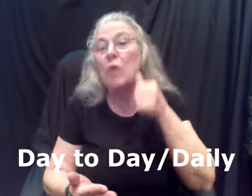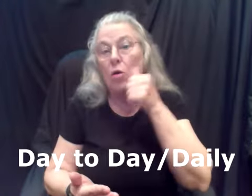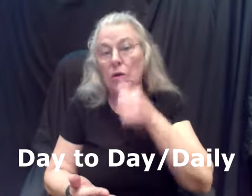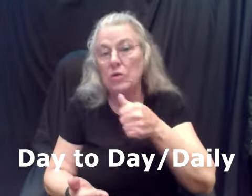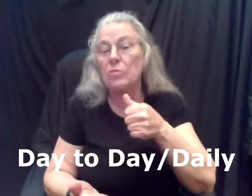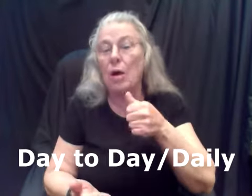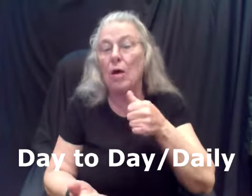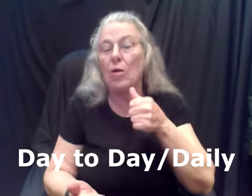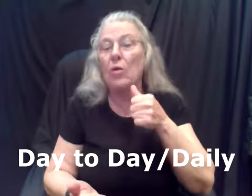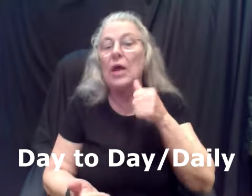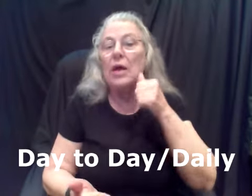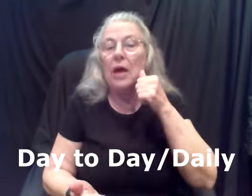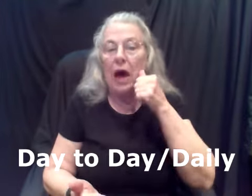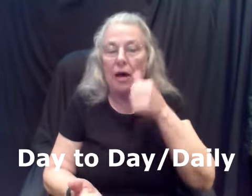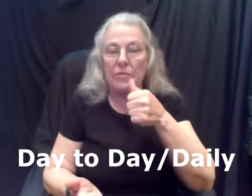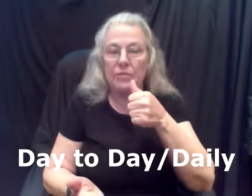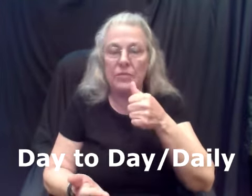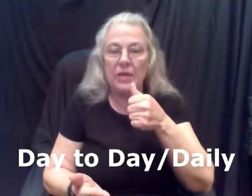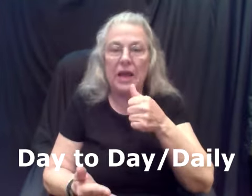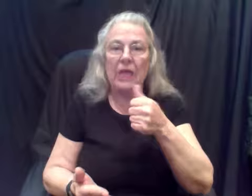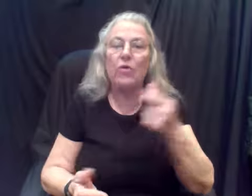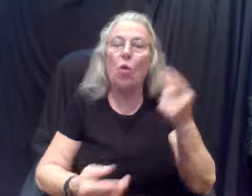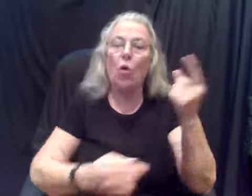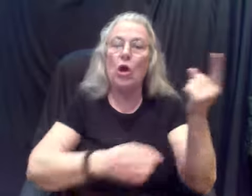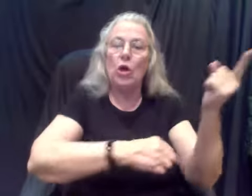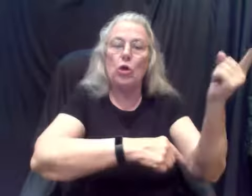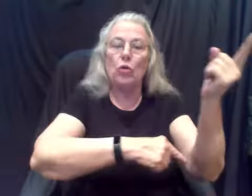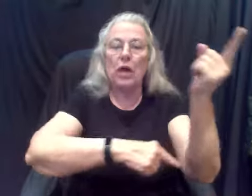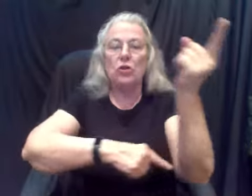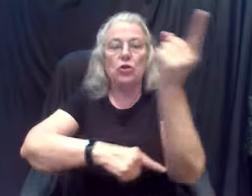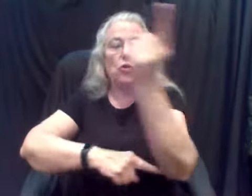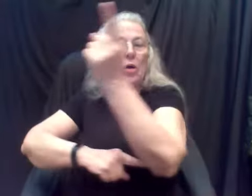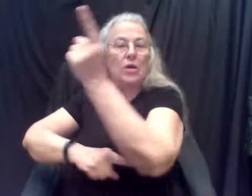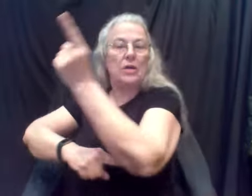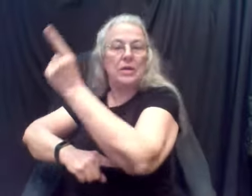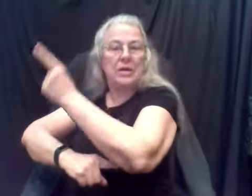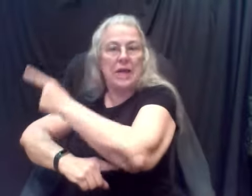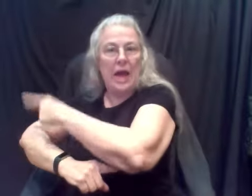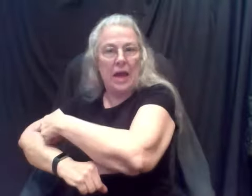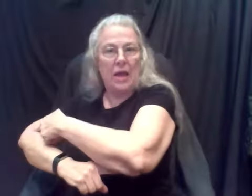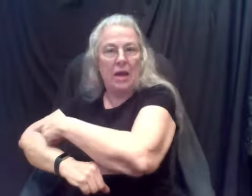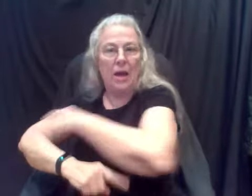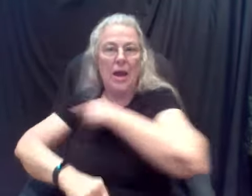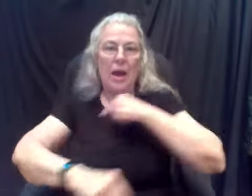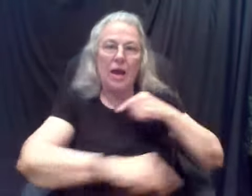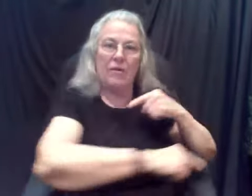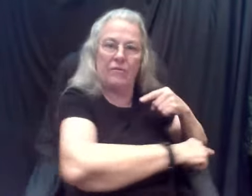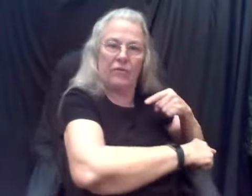and tomorrow together. Or you can do day, flip